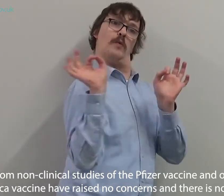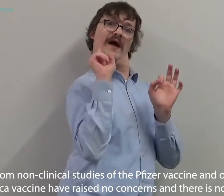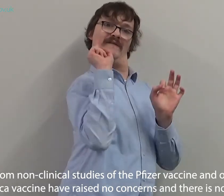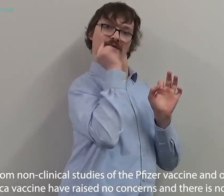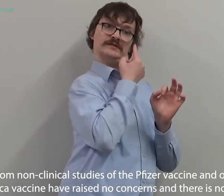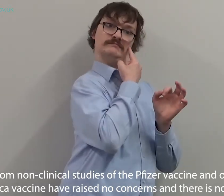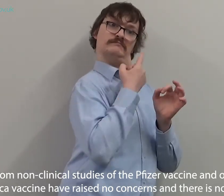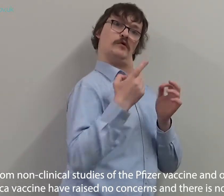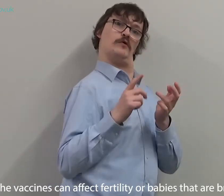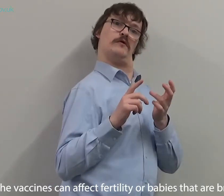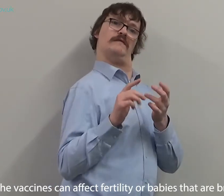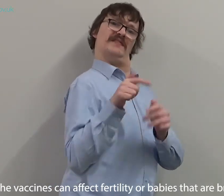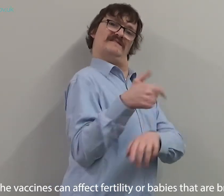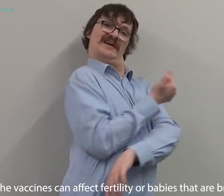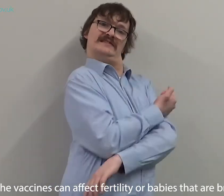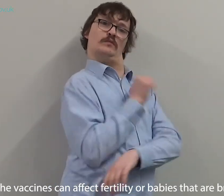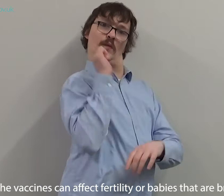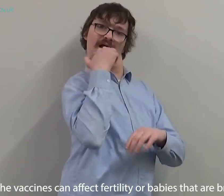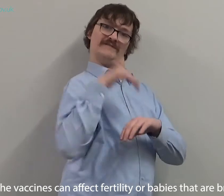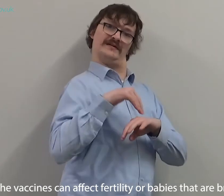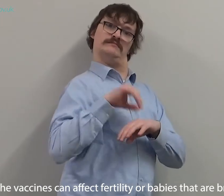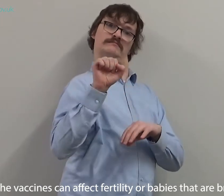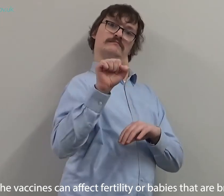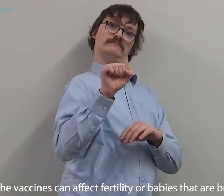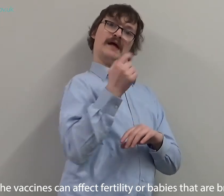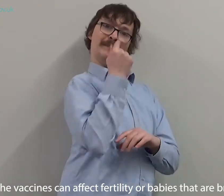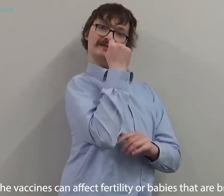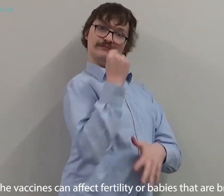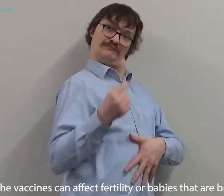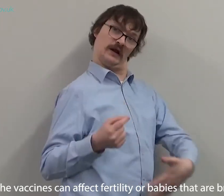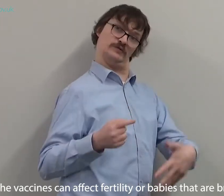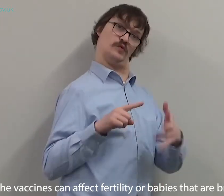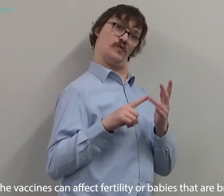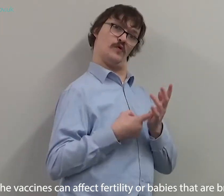that vaccines can affect fertility or babies that are breastfed.